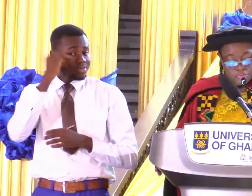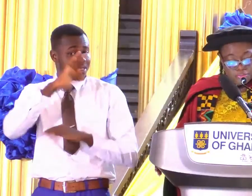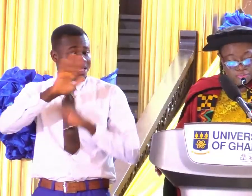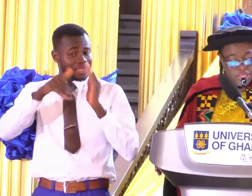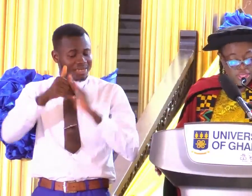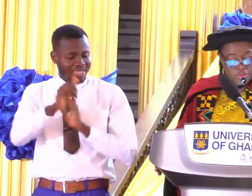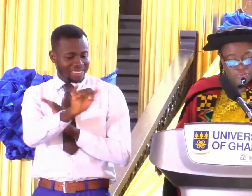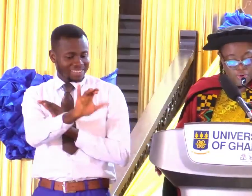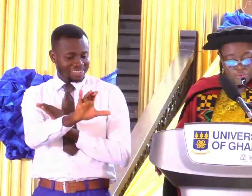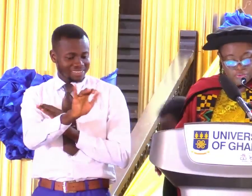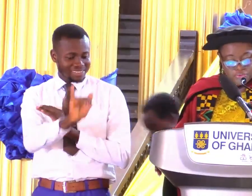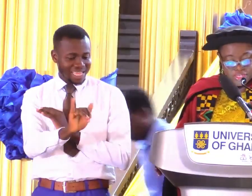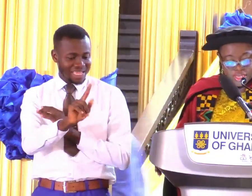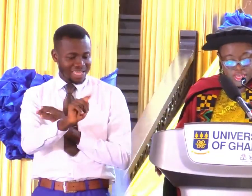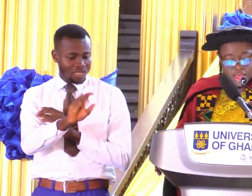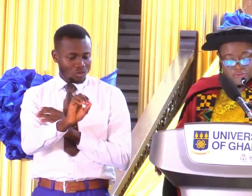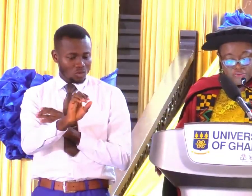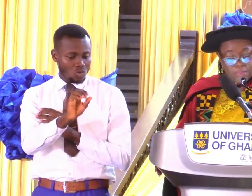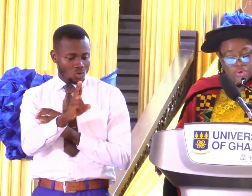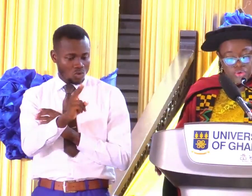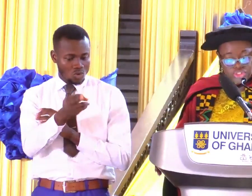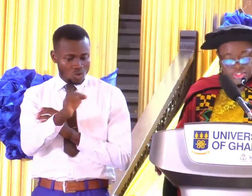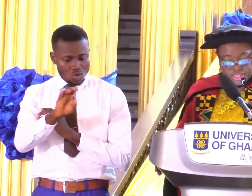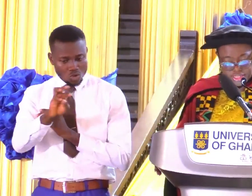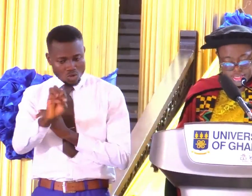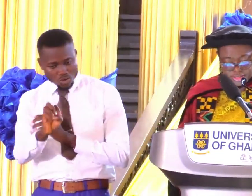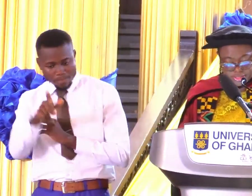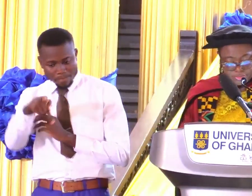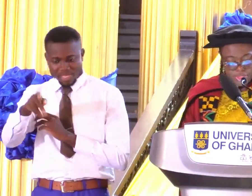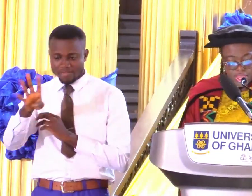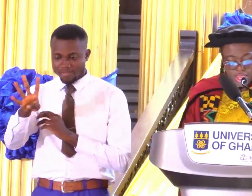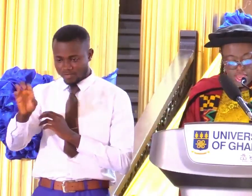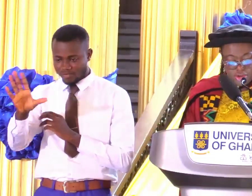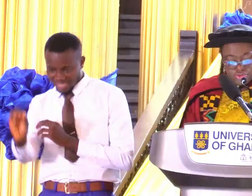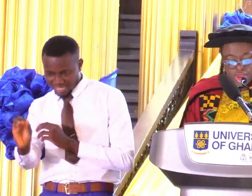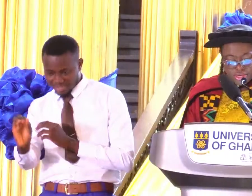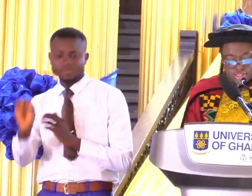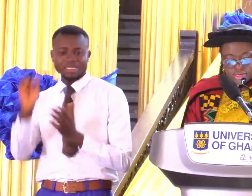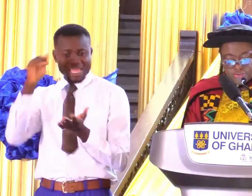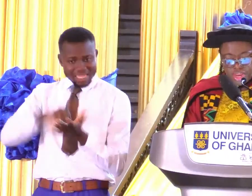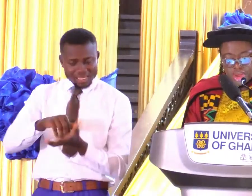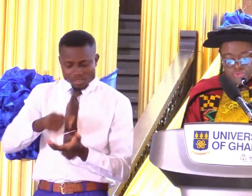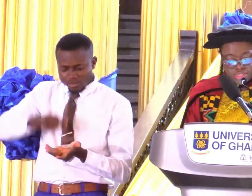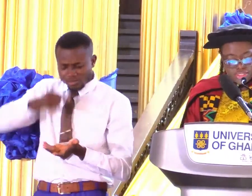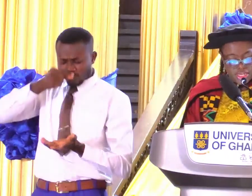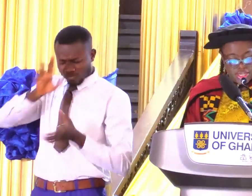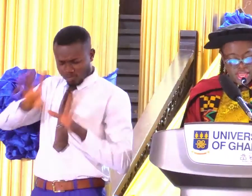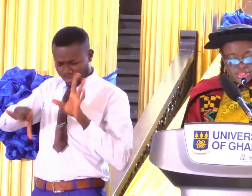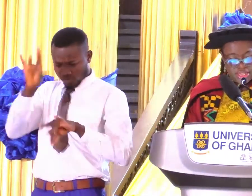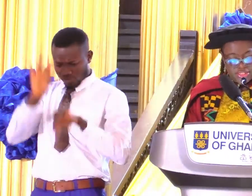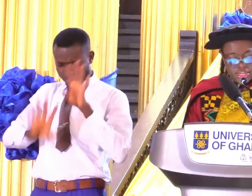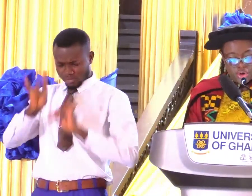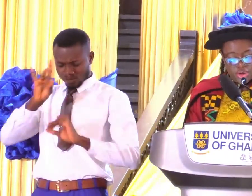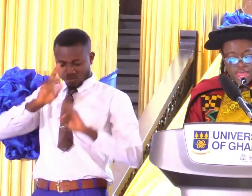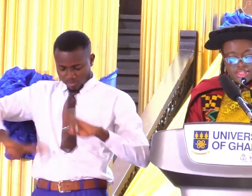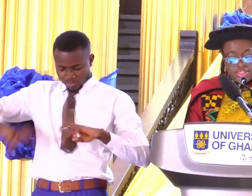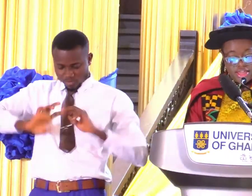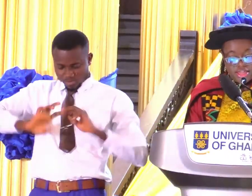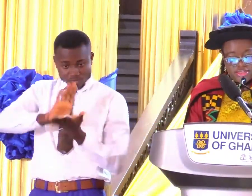cytochrome P450 pharmacogenetics. In drug discovery, her research has centered